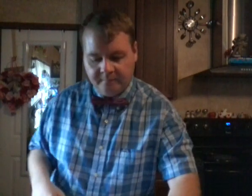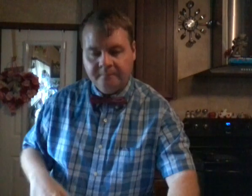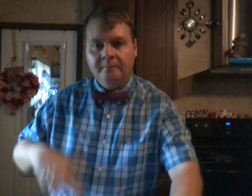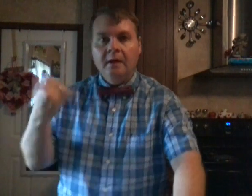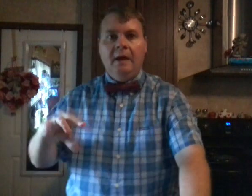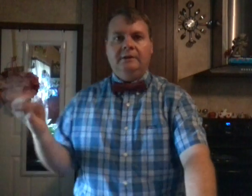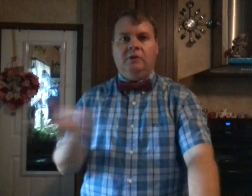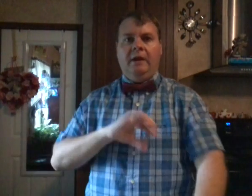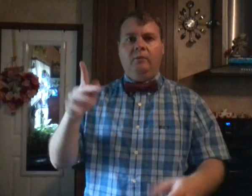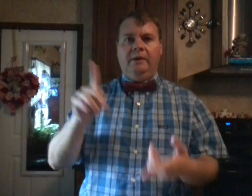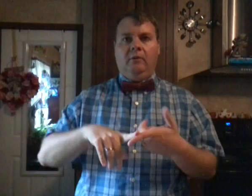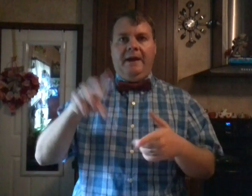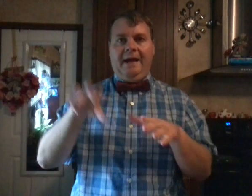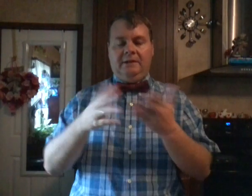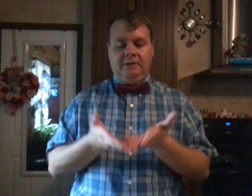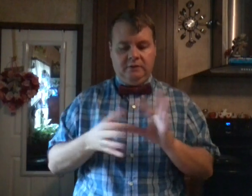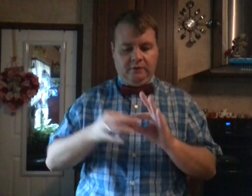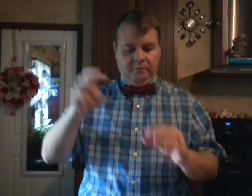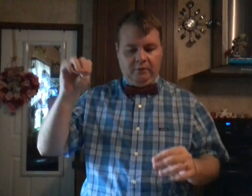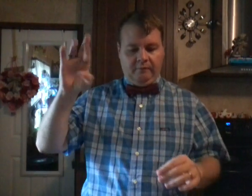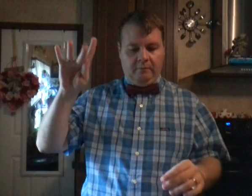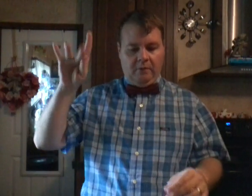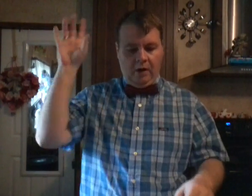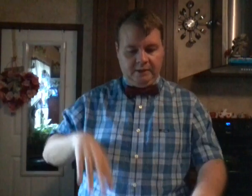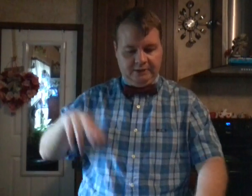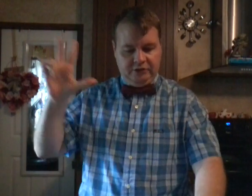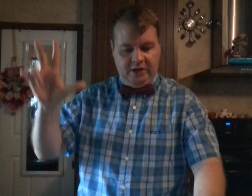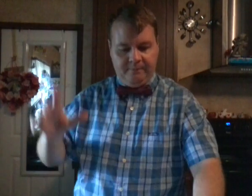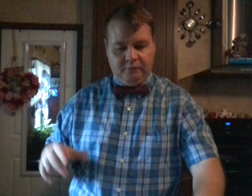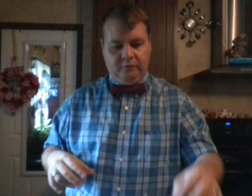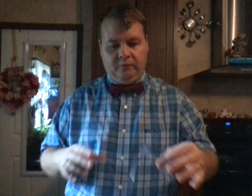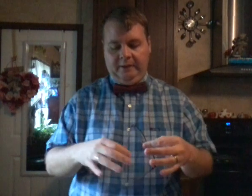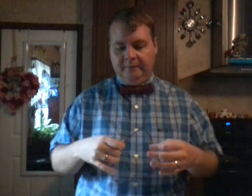And so now we go back to the book of Mark in chapter 3.